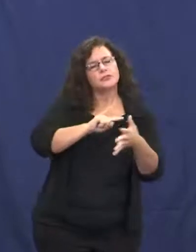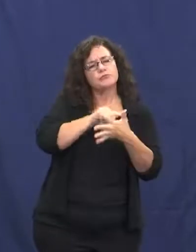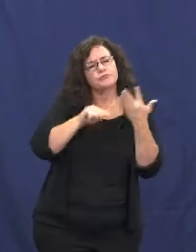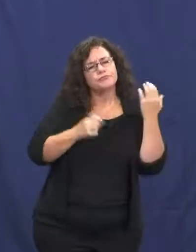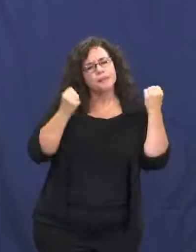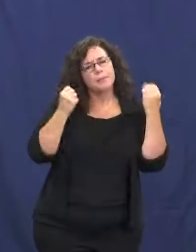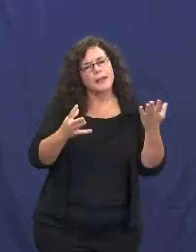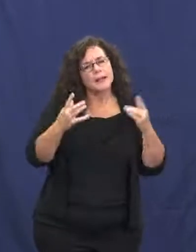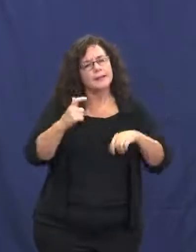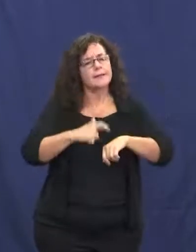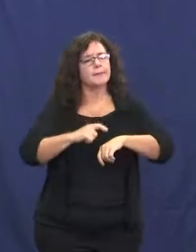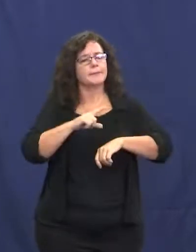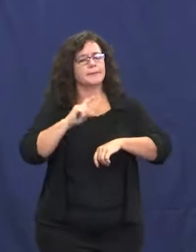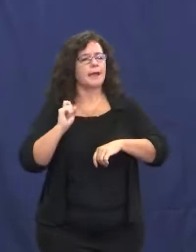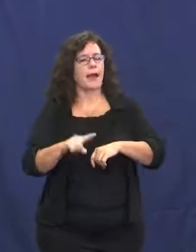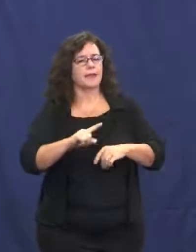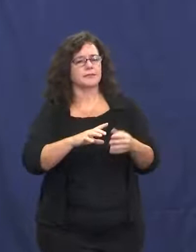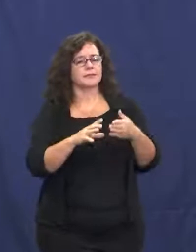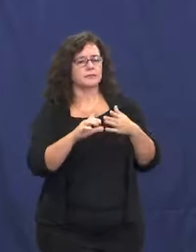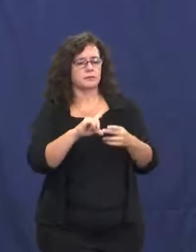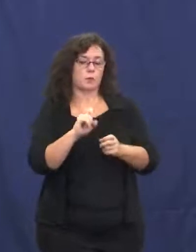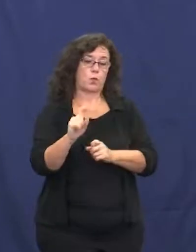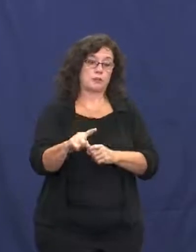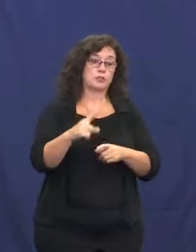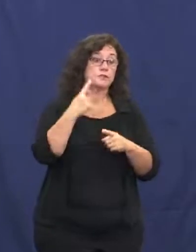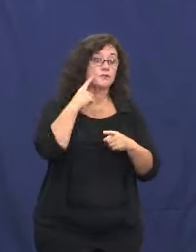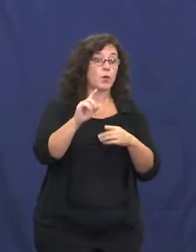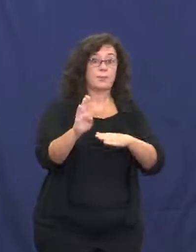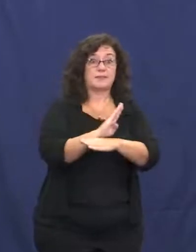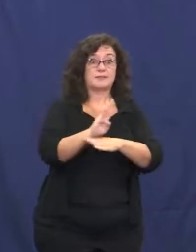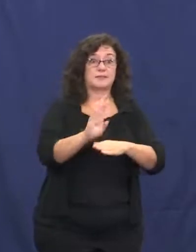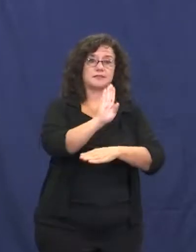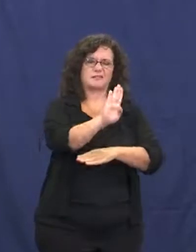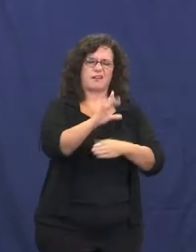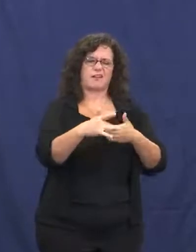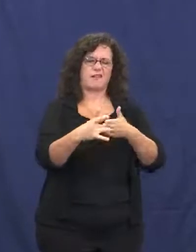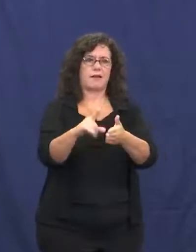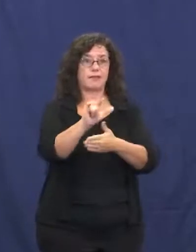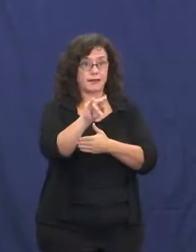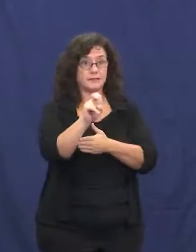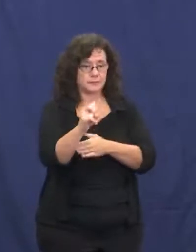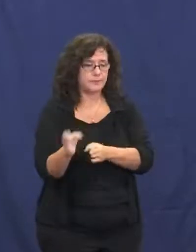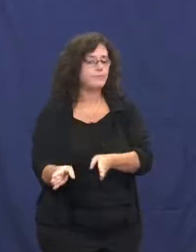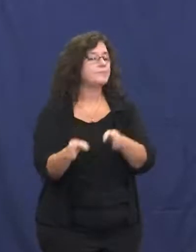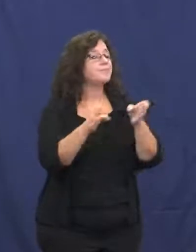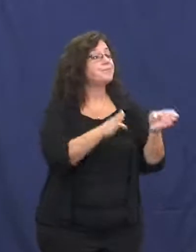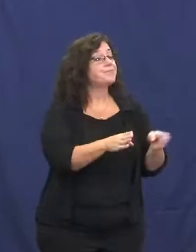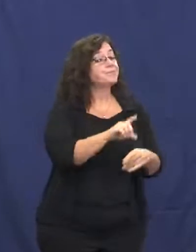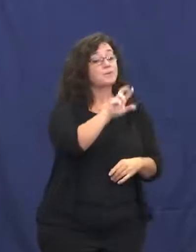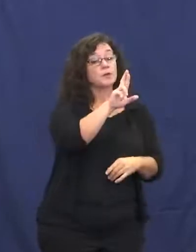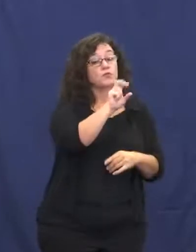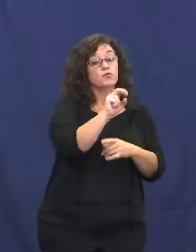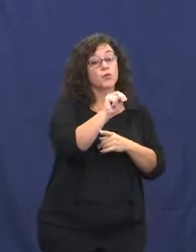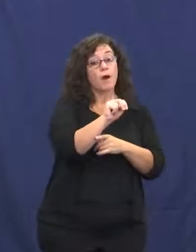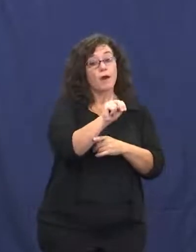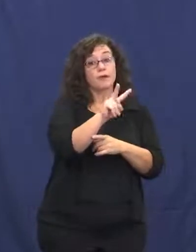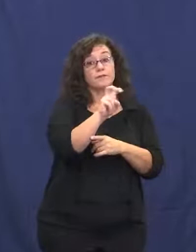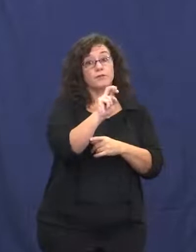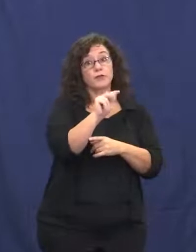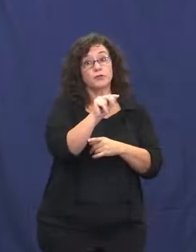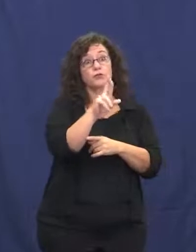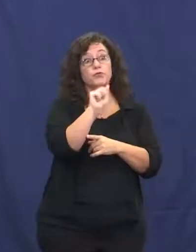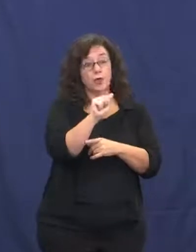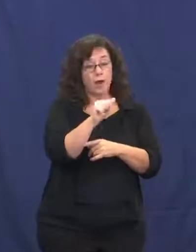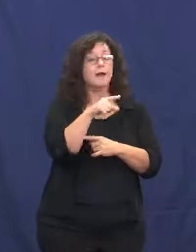our guidelines, industry guidelines for businesses. And then we'll have Ron Ventura, our Supervisor for